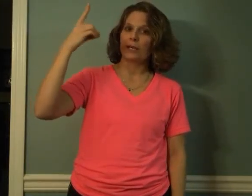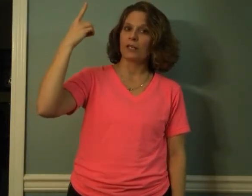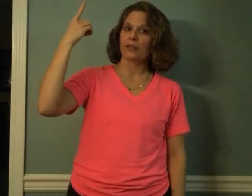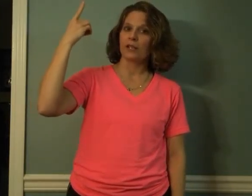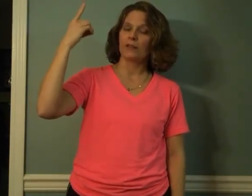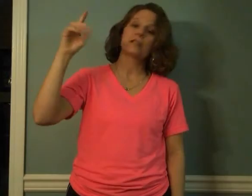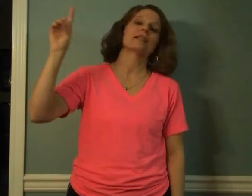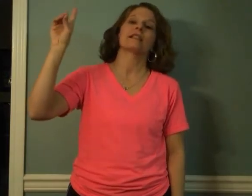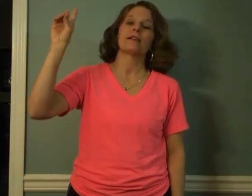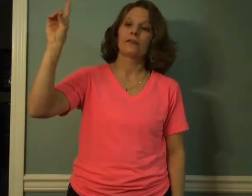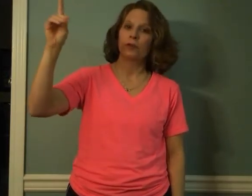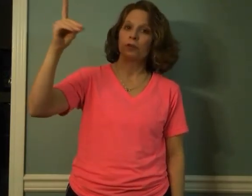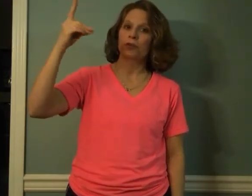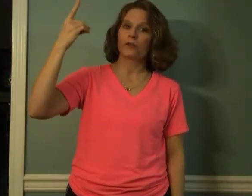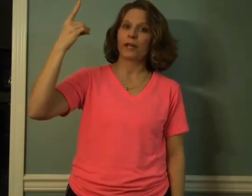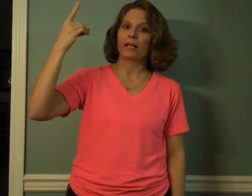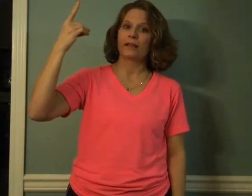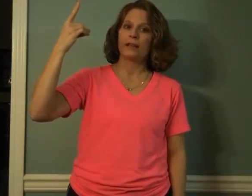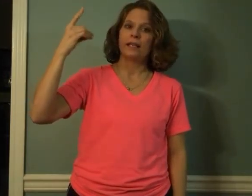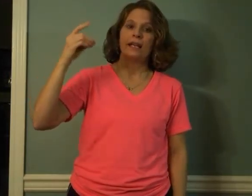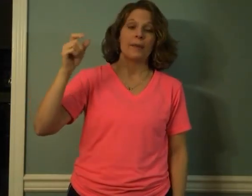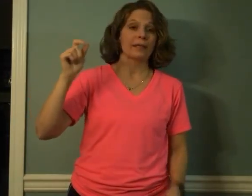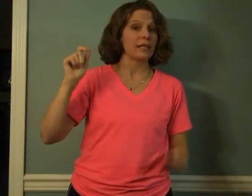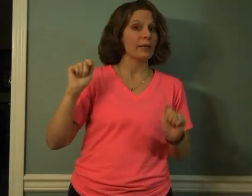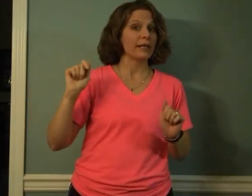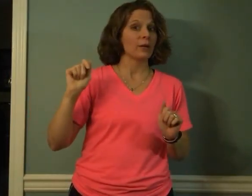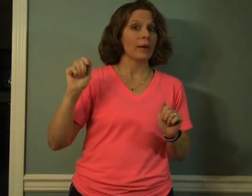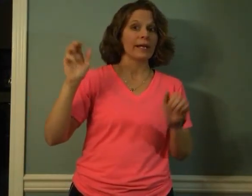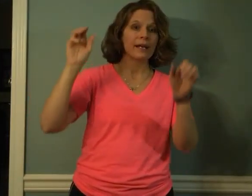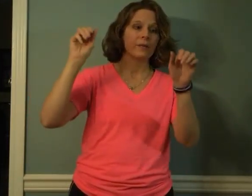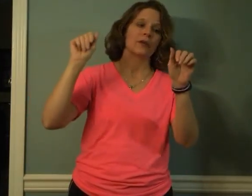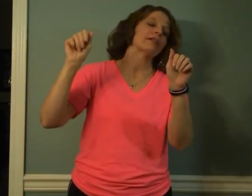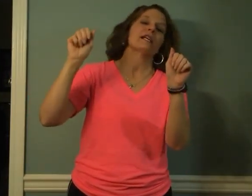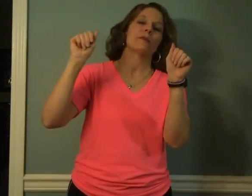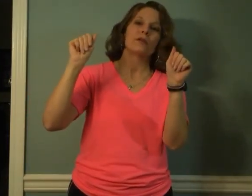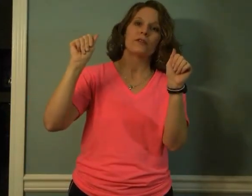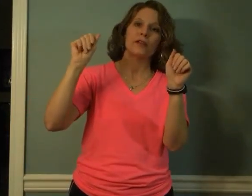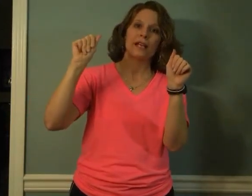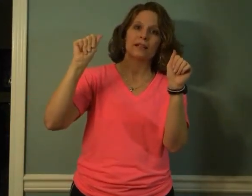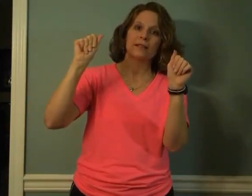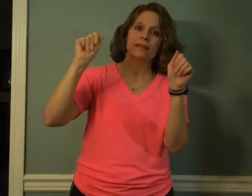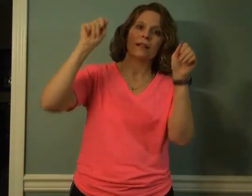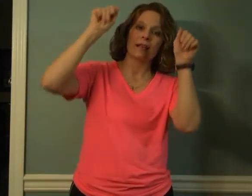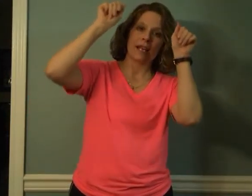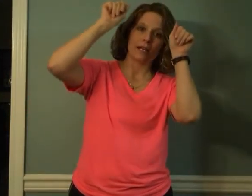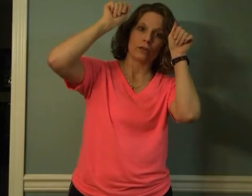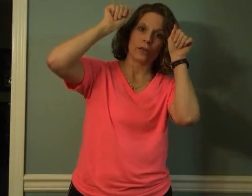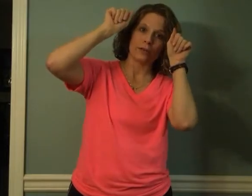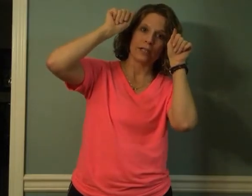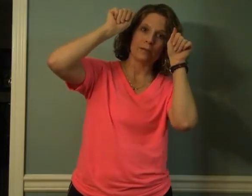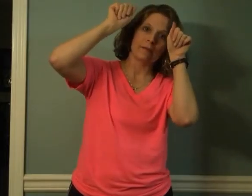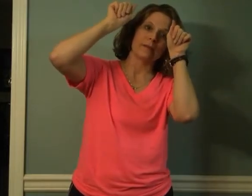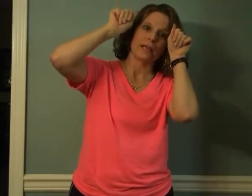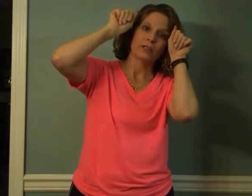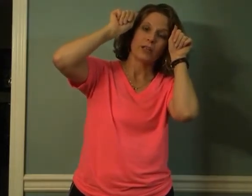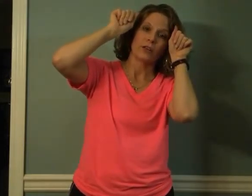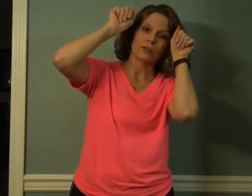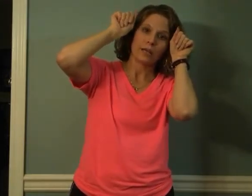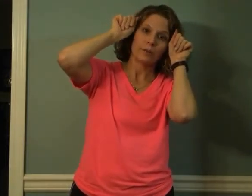into yourself. It's going to say First Great, and then it's going to be like you're waking up. You're going to take both of your hands and close them next to your temples,